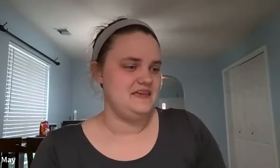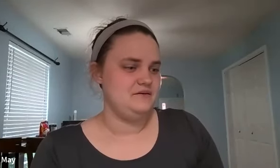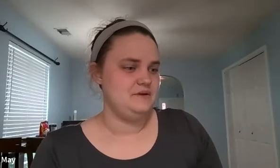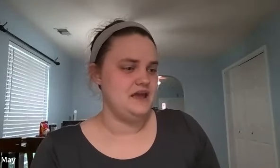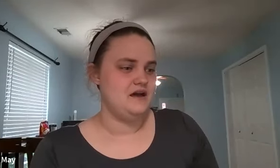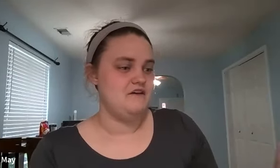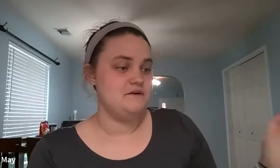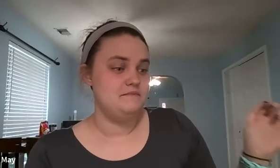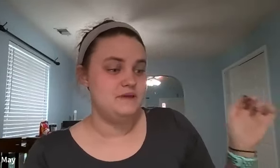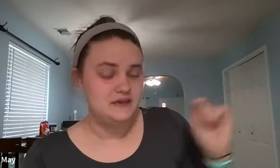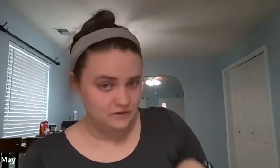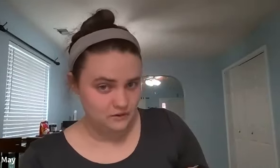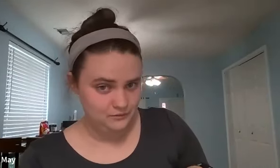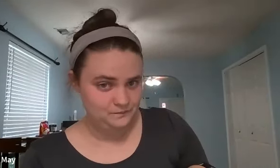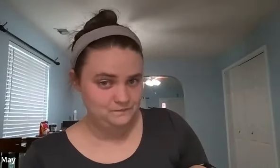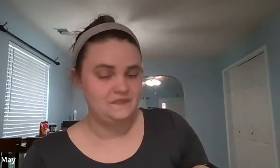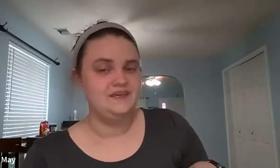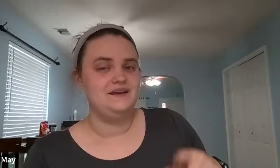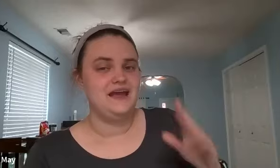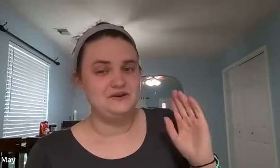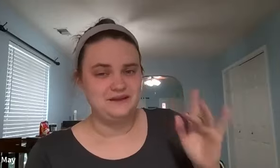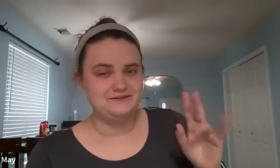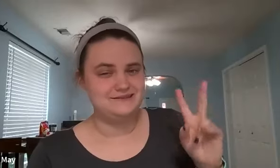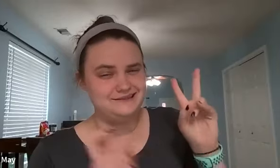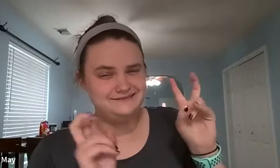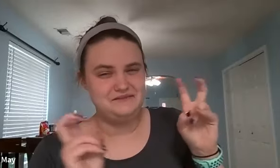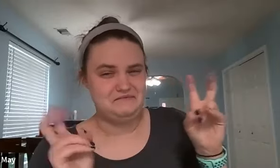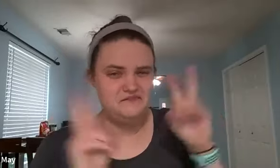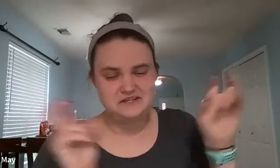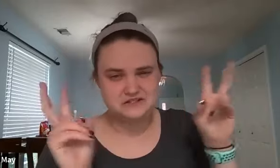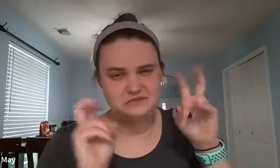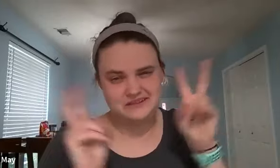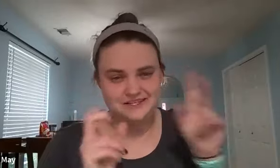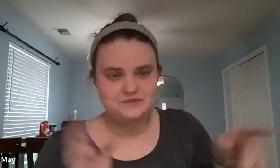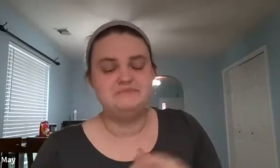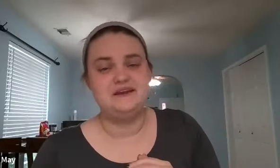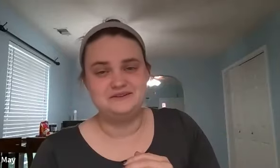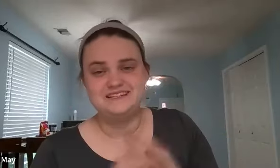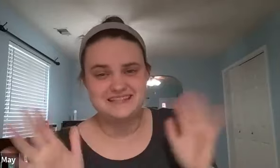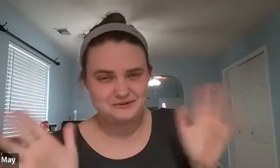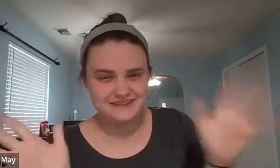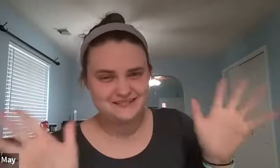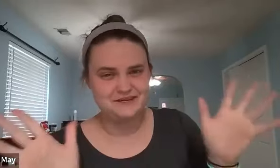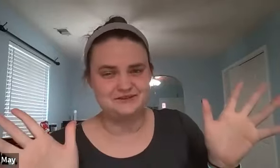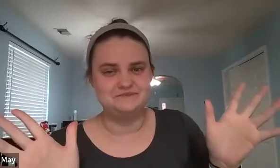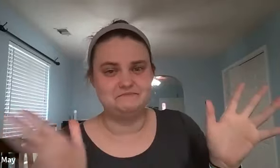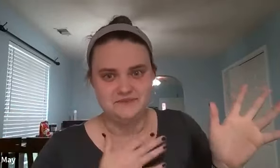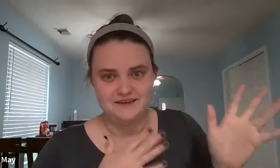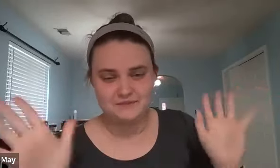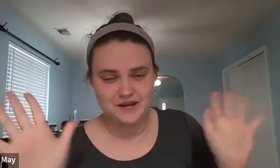Then we have pickle. I know pickles like vegetable-ish, but pickles, because everyone likes pickles but me. I'm not a